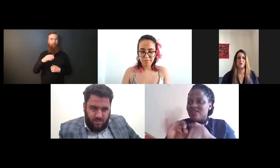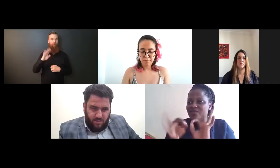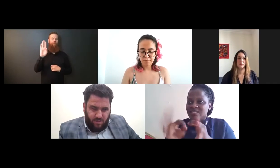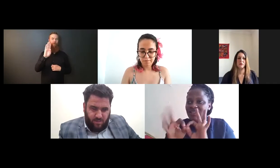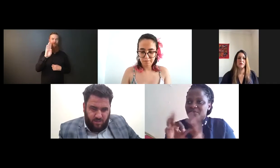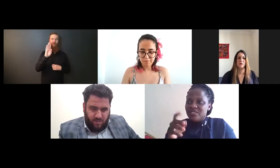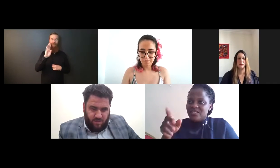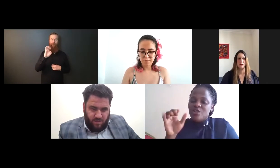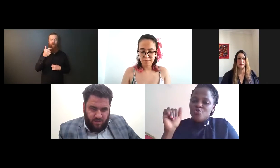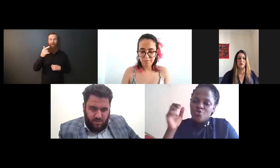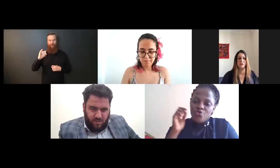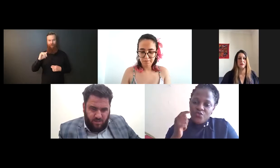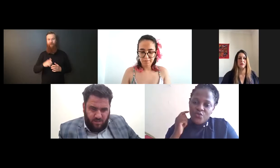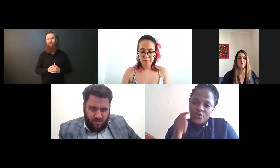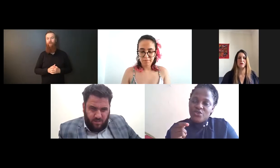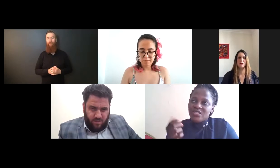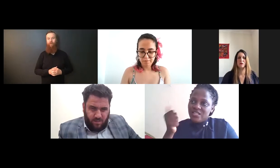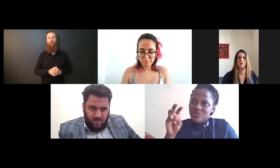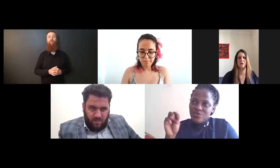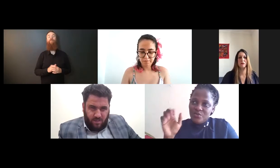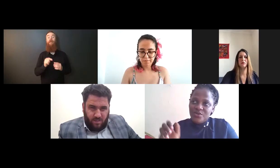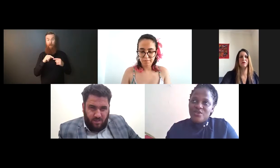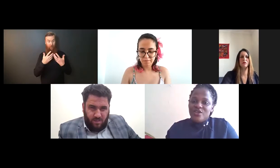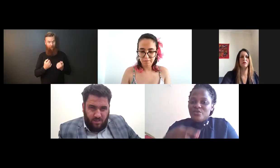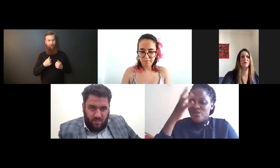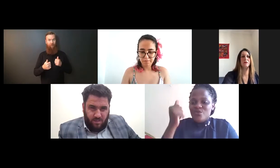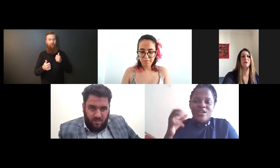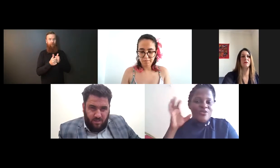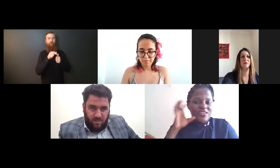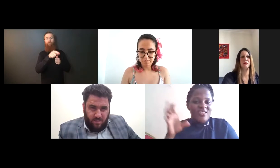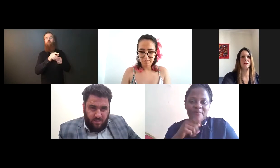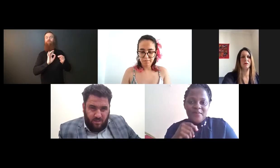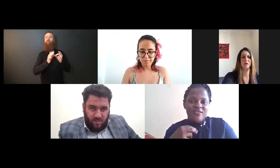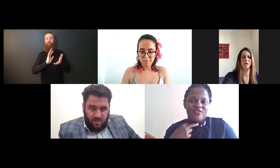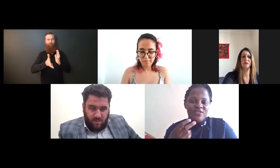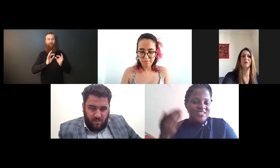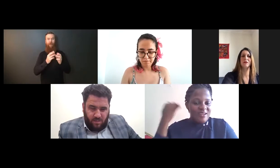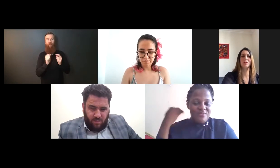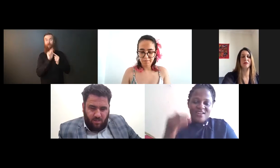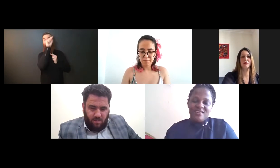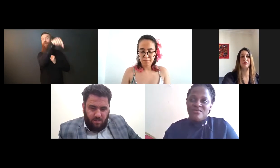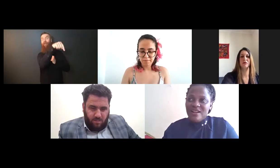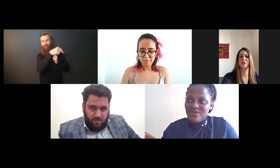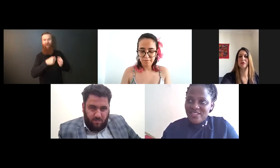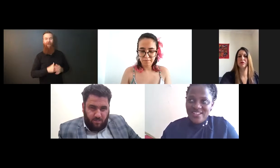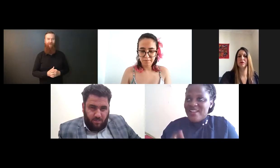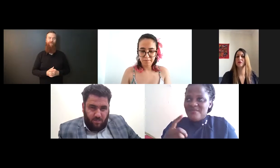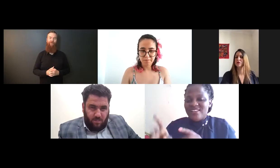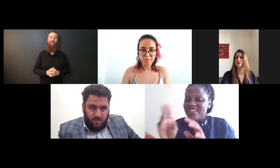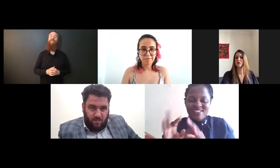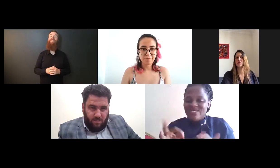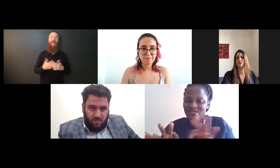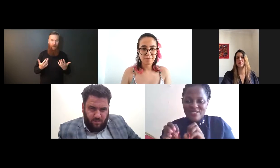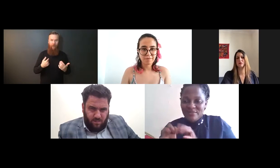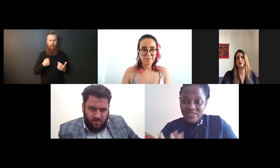Today, I'm here with my sign language interpreter, Yusuf Senyomo. That's the reason as why you're hearing a voice of a